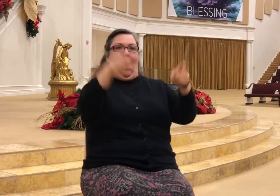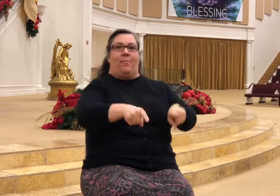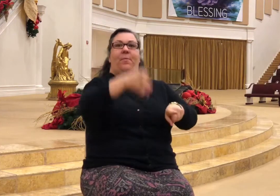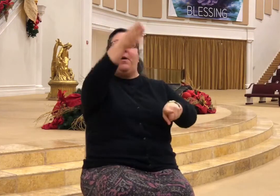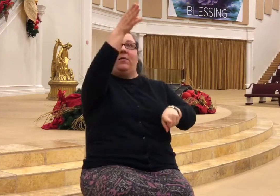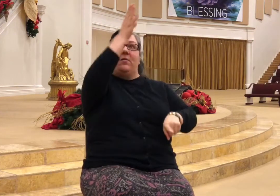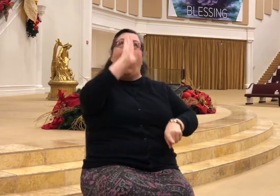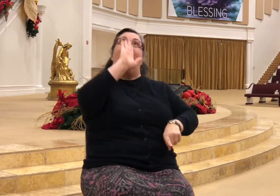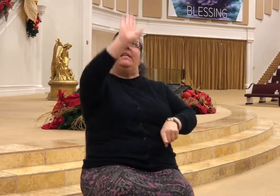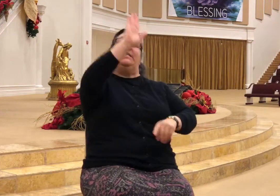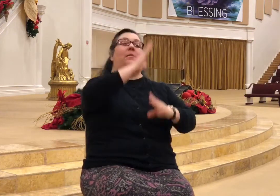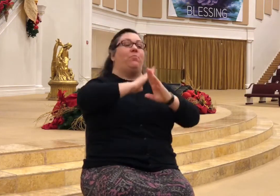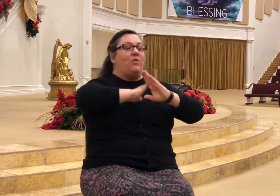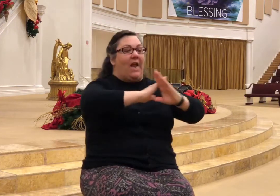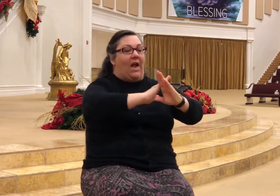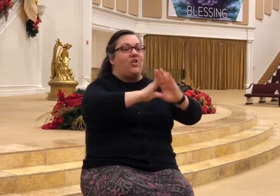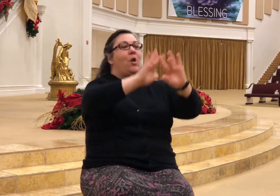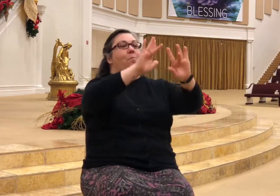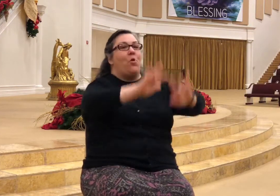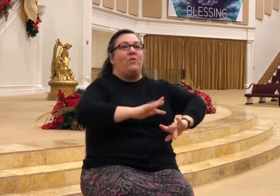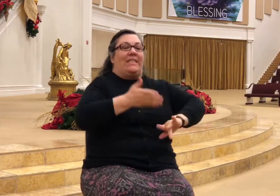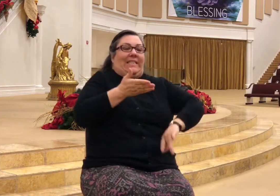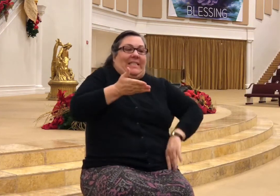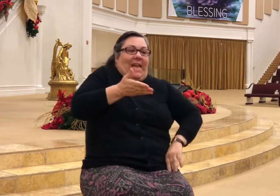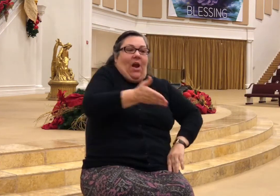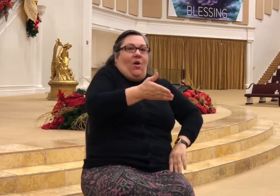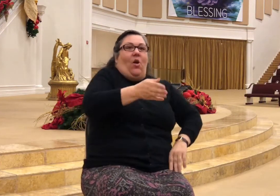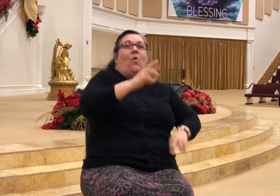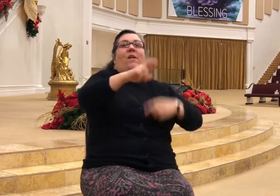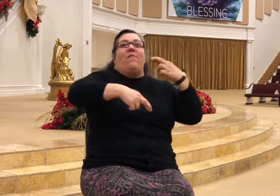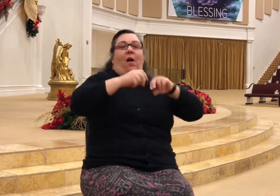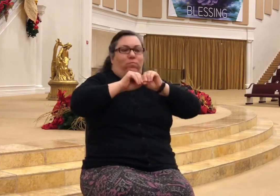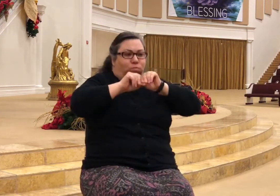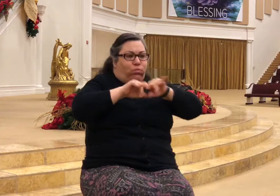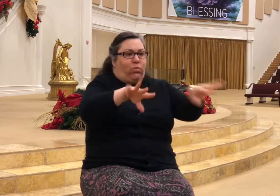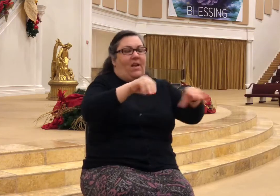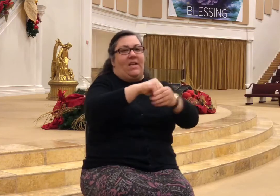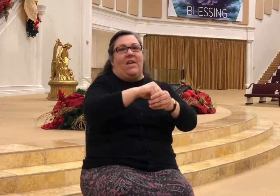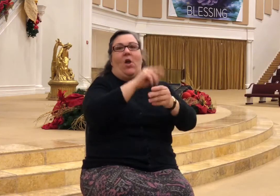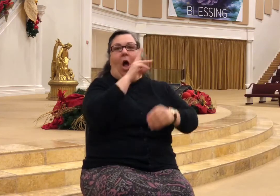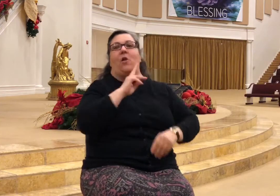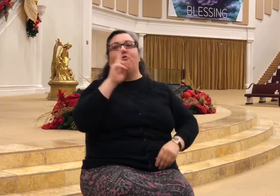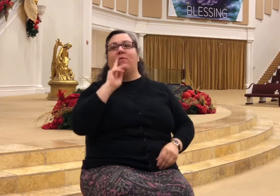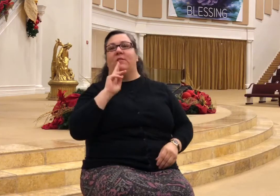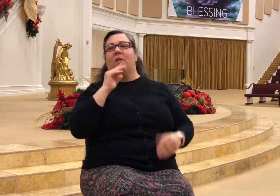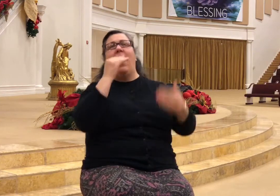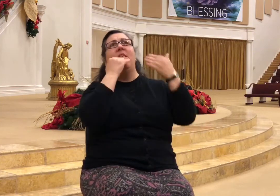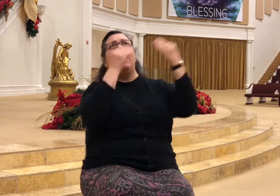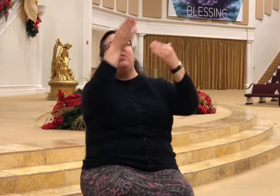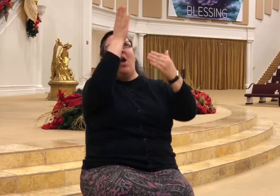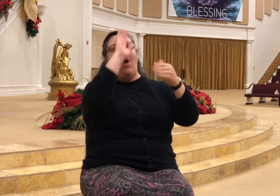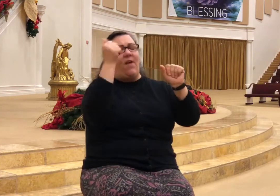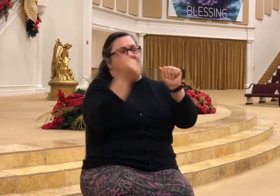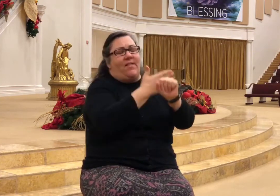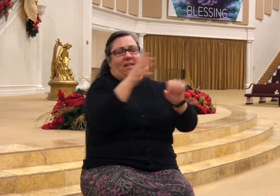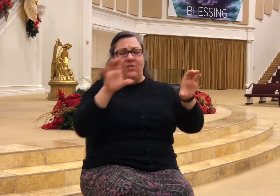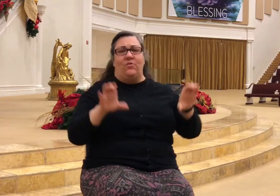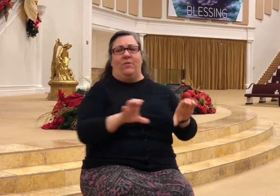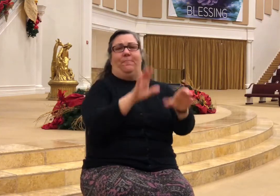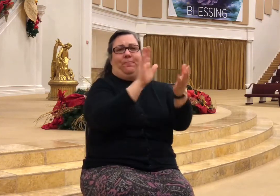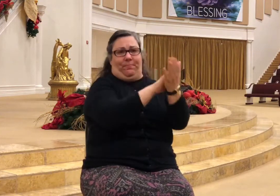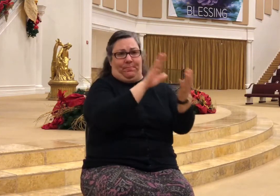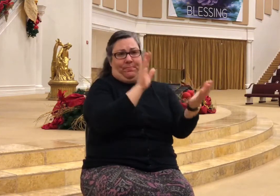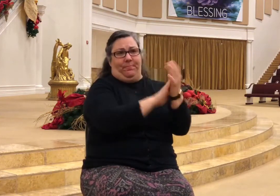mercy is there, and revival is taking place in Honduras. Let's give the Lord a hand clap of praise for what He's doing.